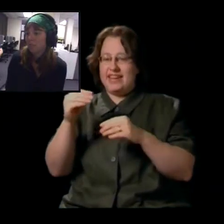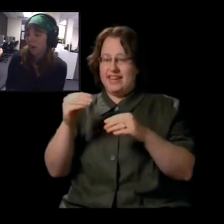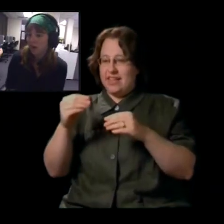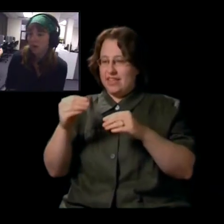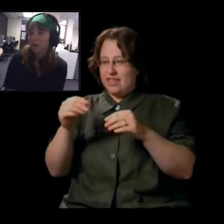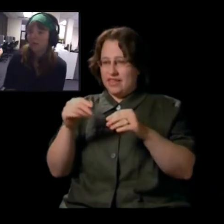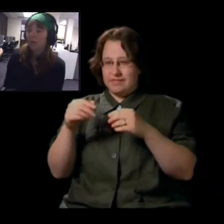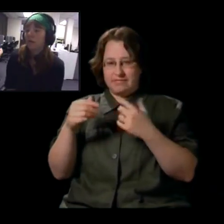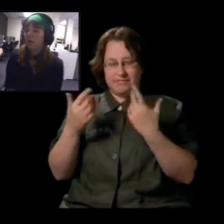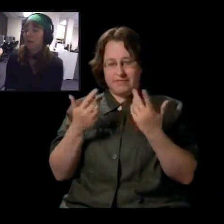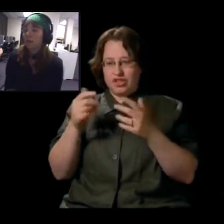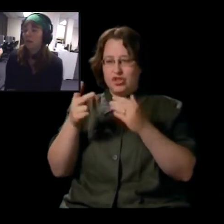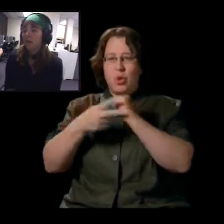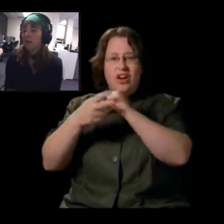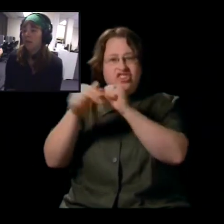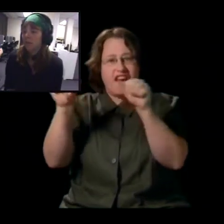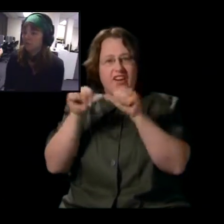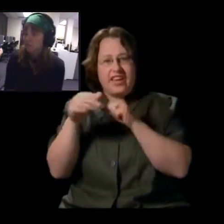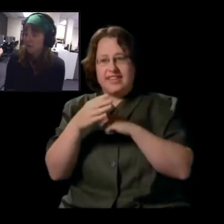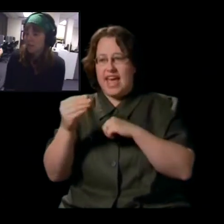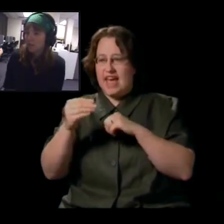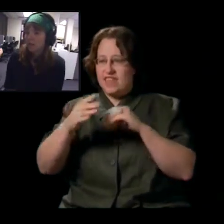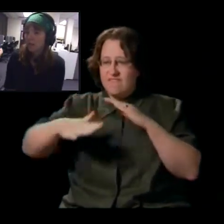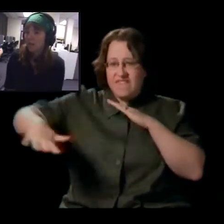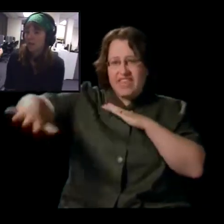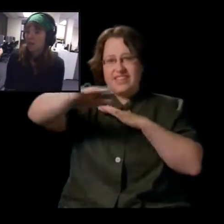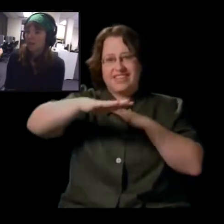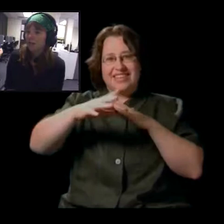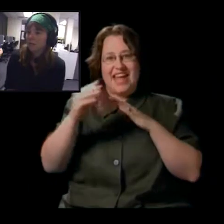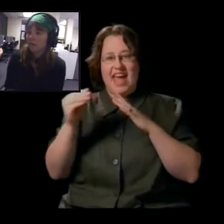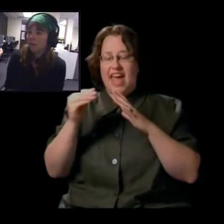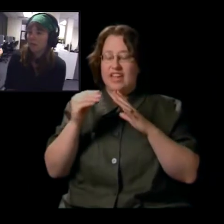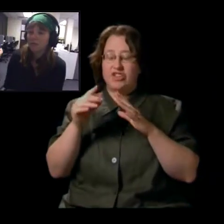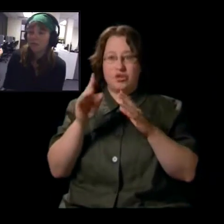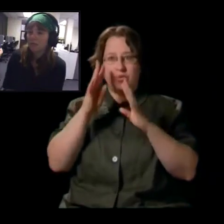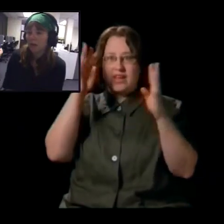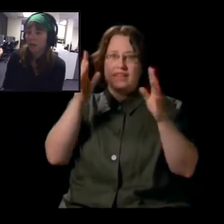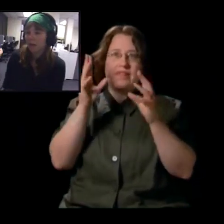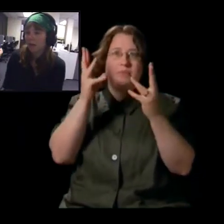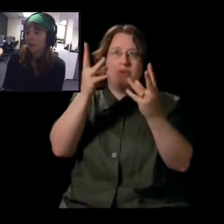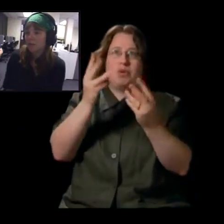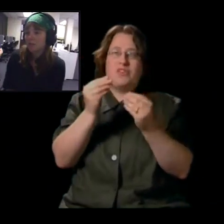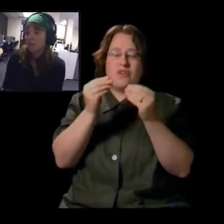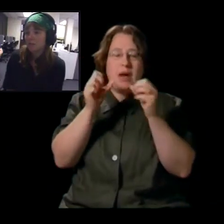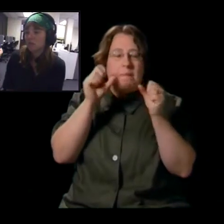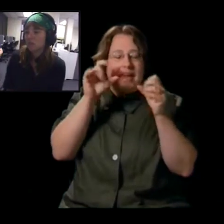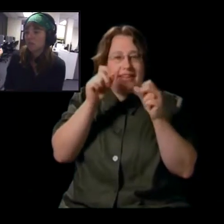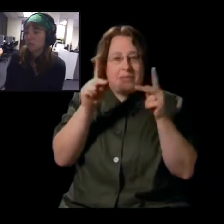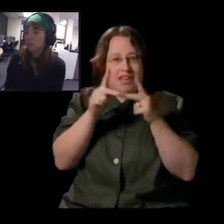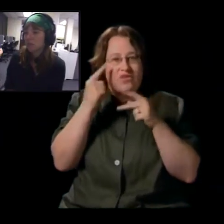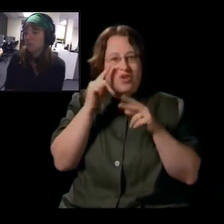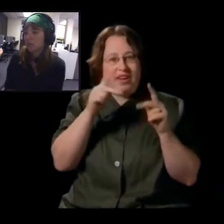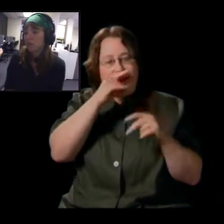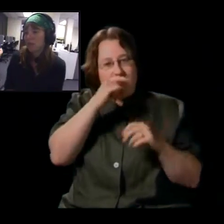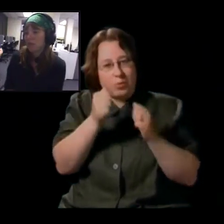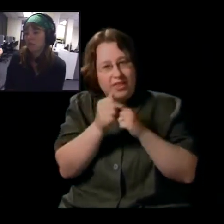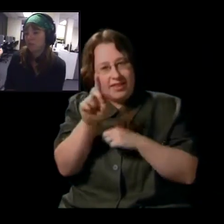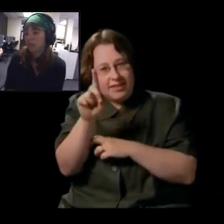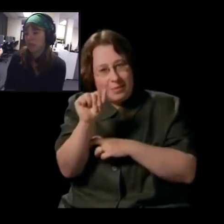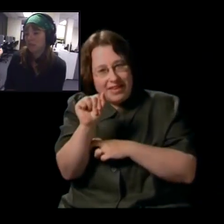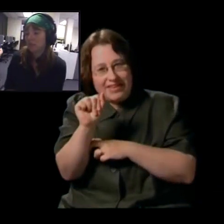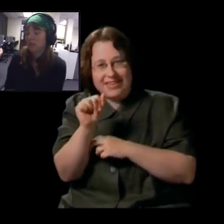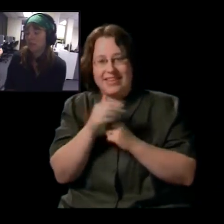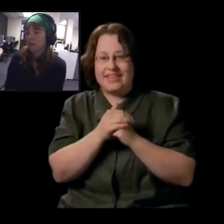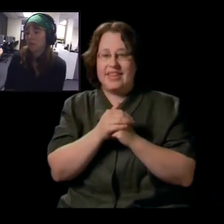the barn and the storage area and the entire place is just beautiful place